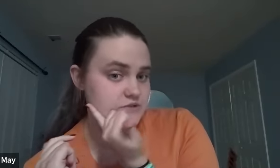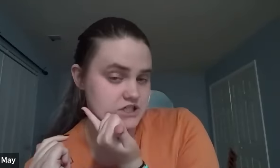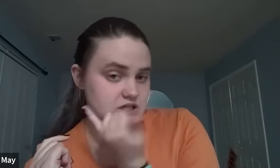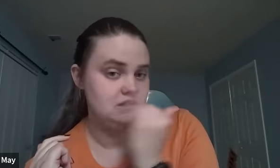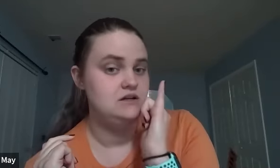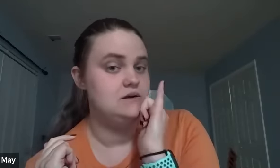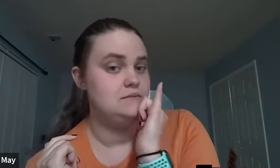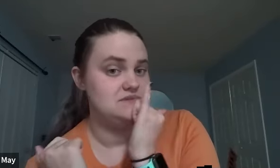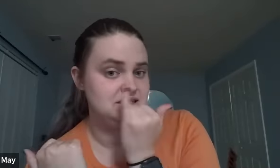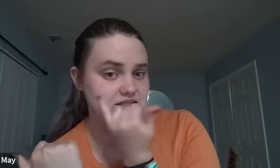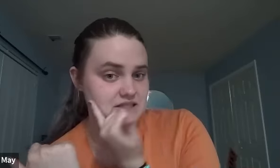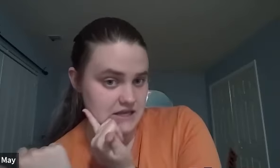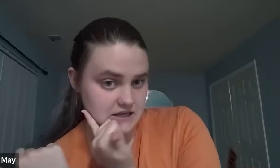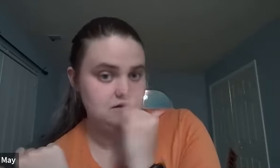chin. Mistake.